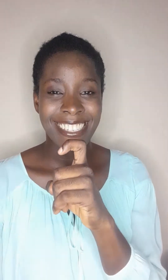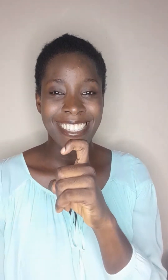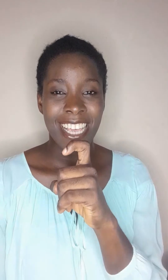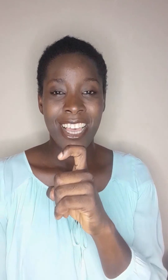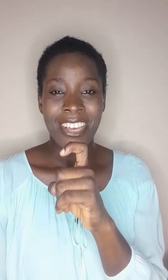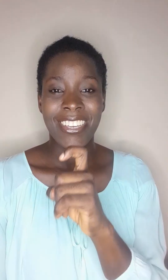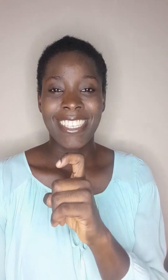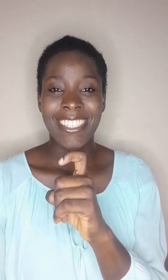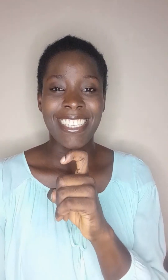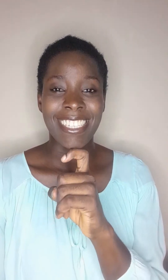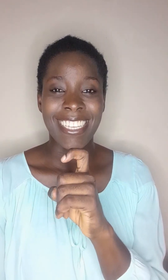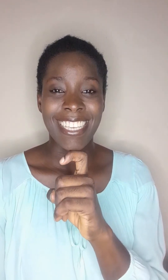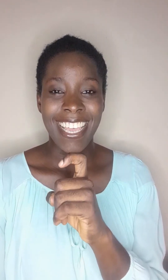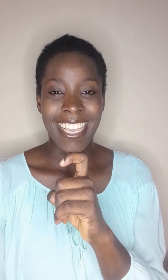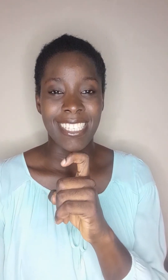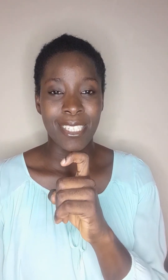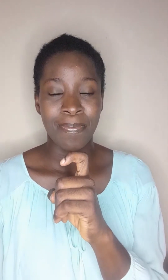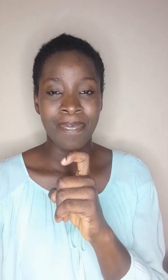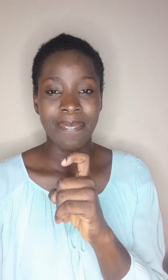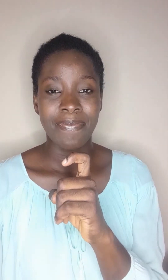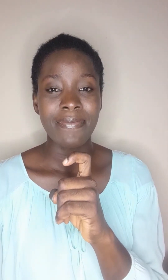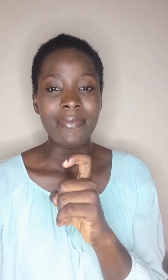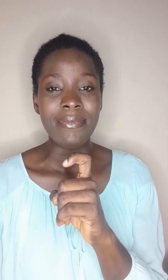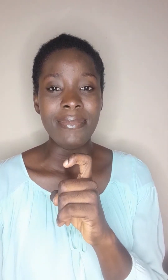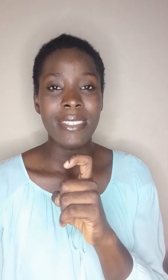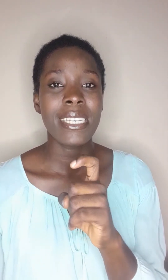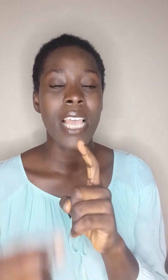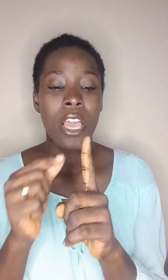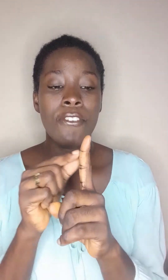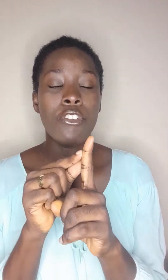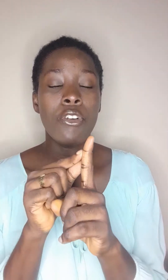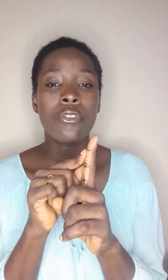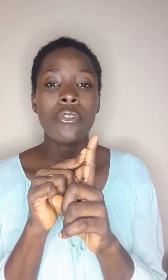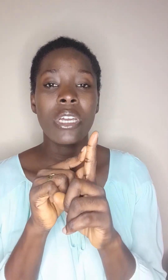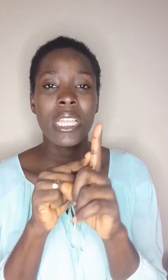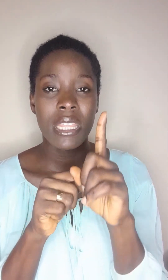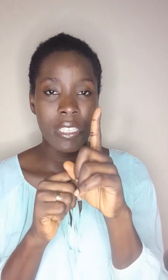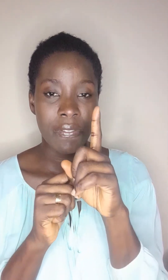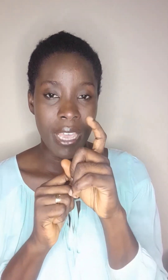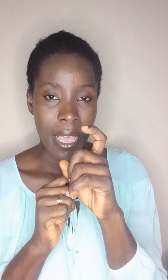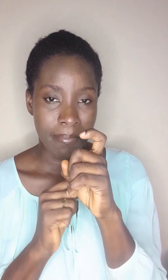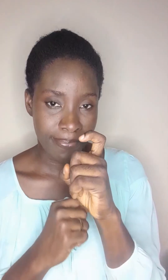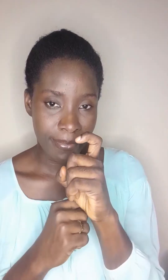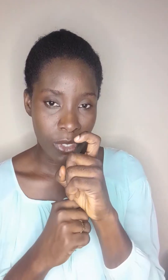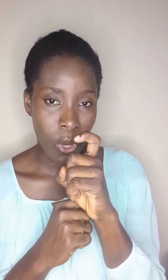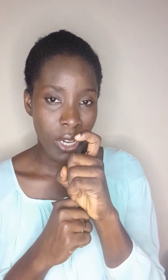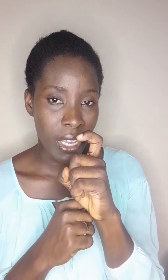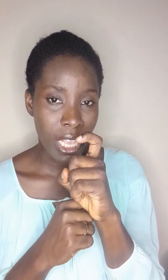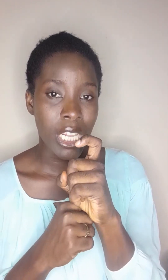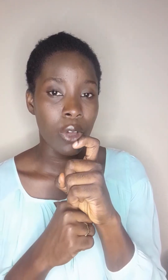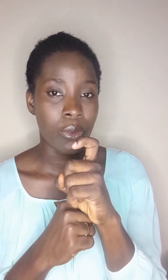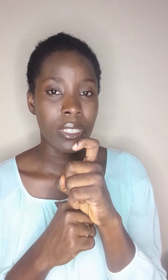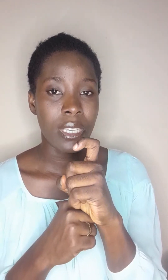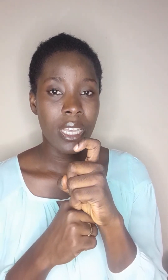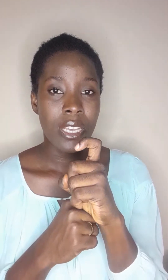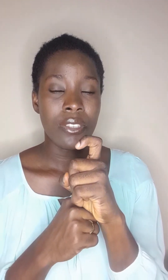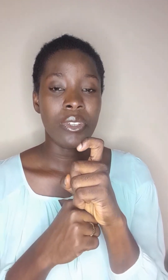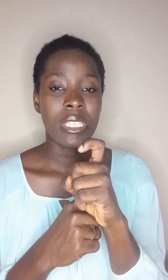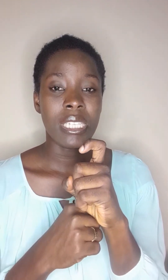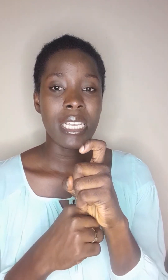X. Okay, so this is letter X. Yes, your crook index finger, other fingers closed. So this is